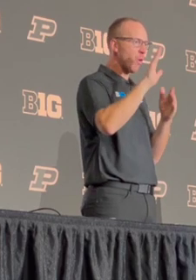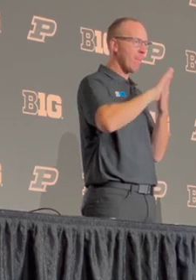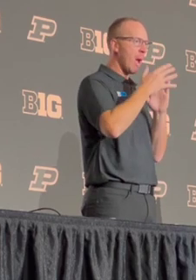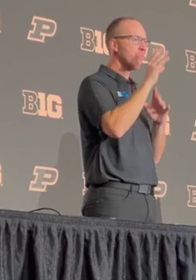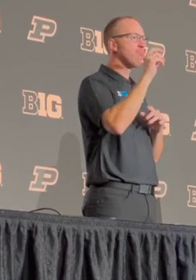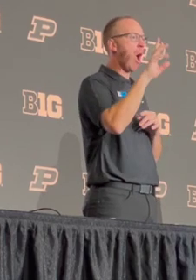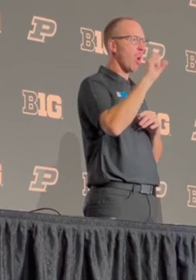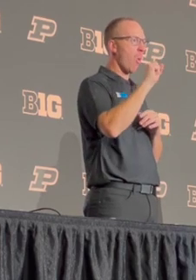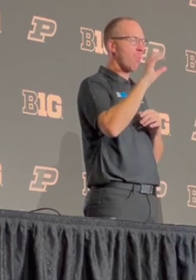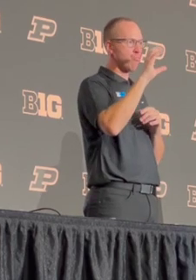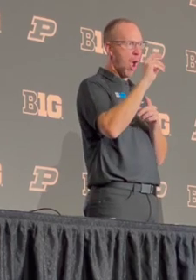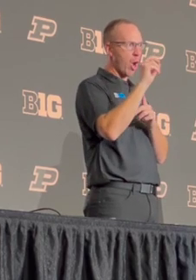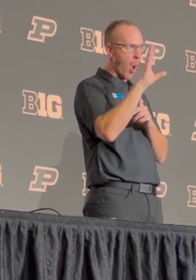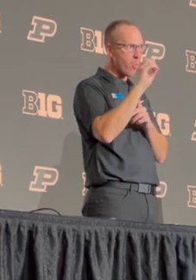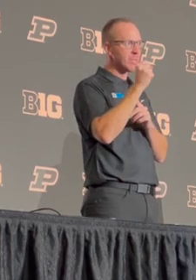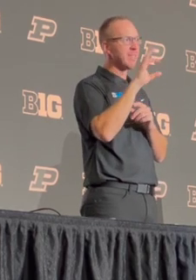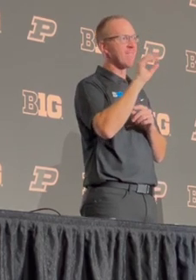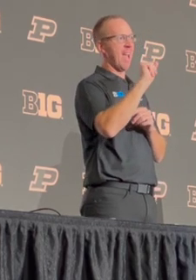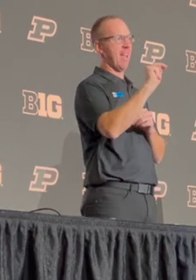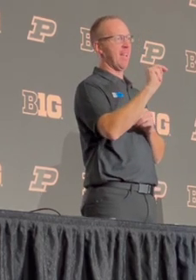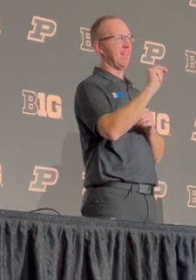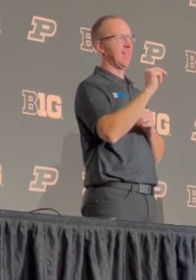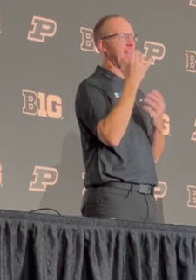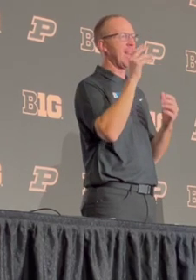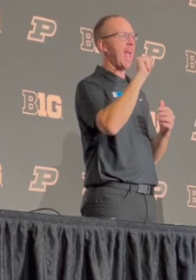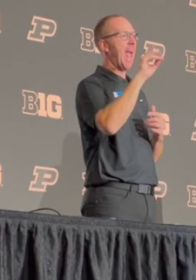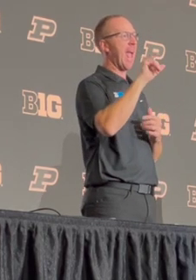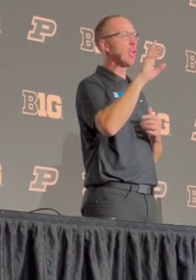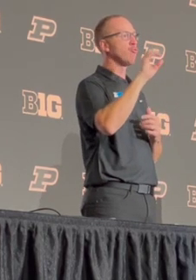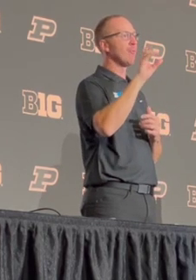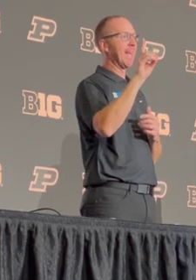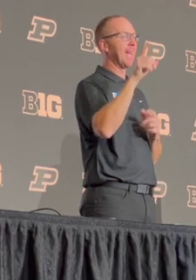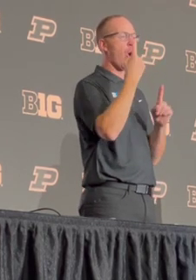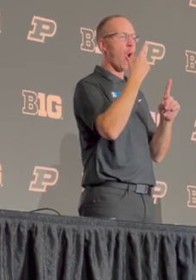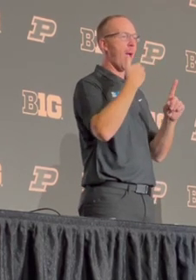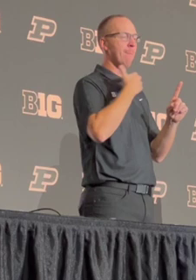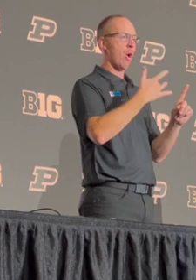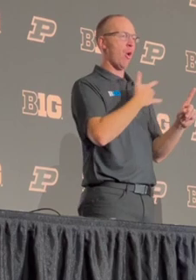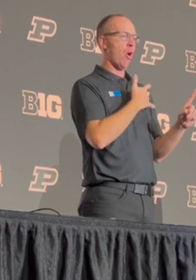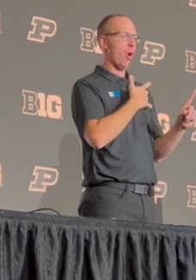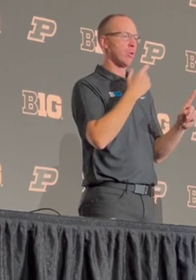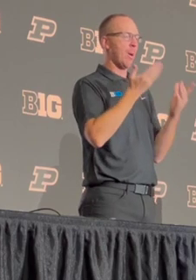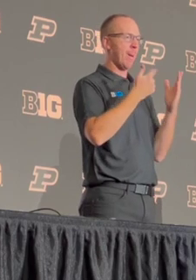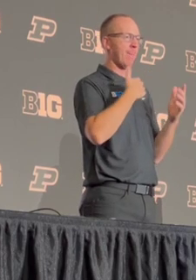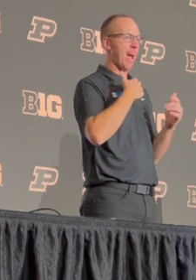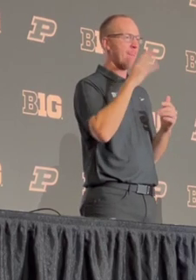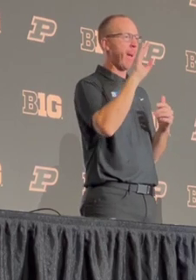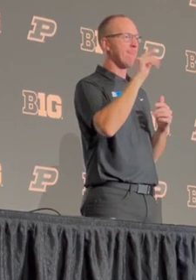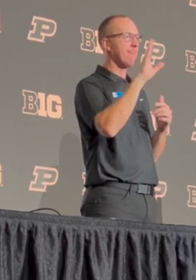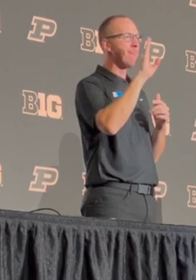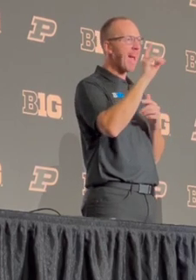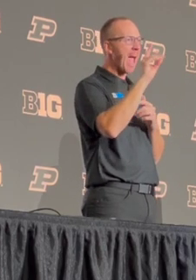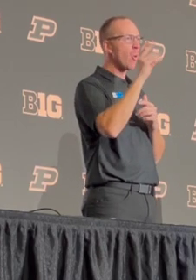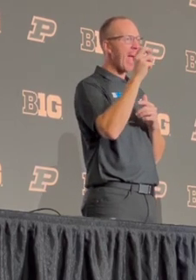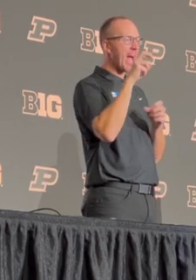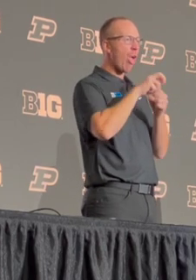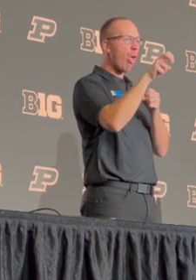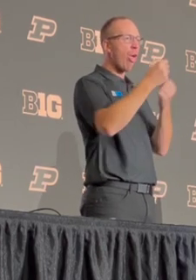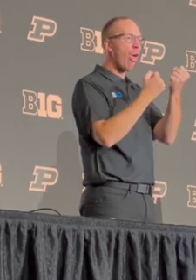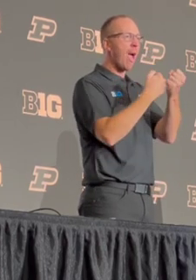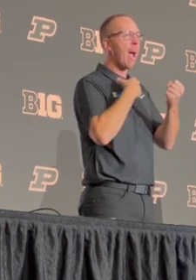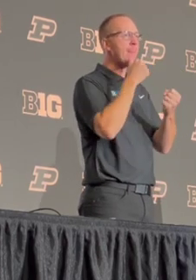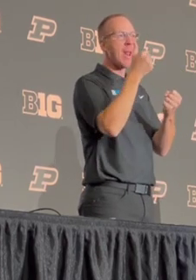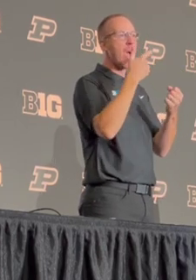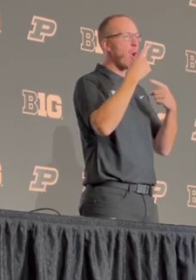Broncos fan. And Andy Reid has always kind of had my heart, and so maybe I'm a bandwagon jumper, I don't know, but I'm not